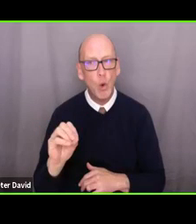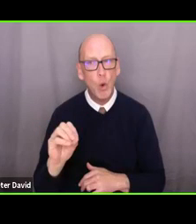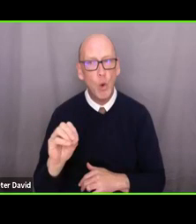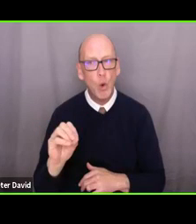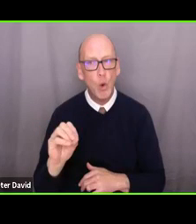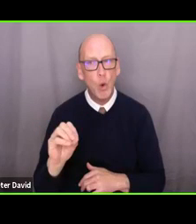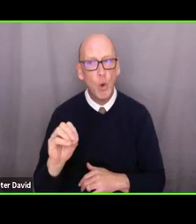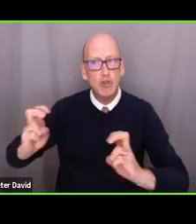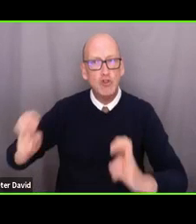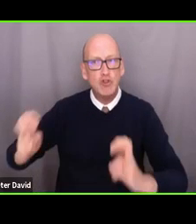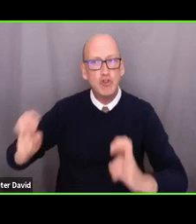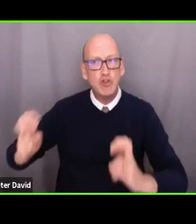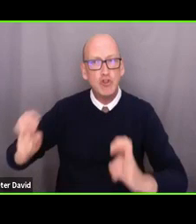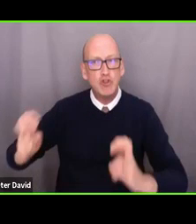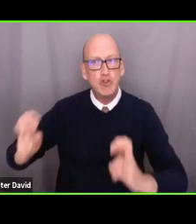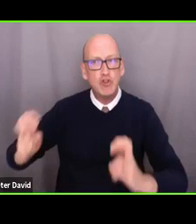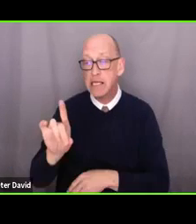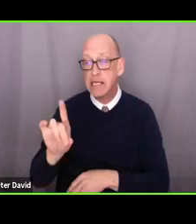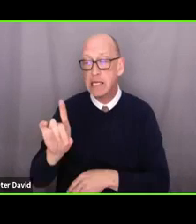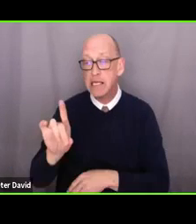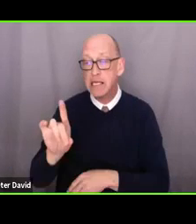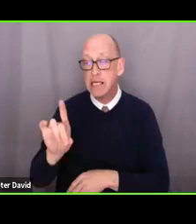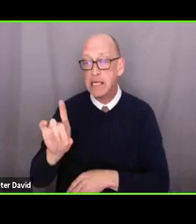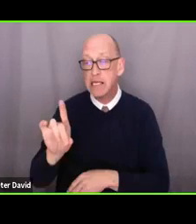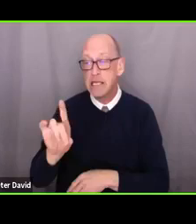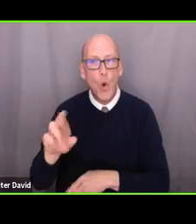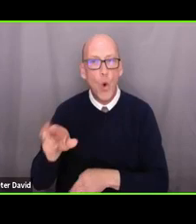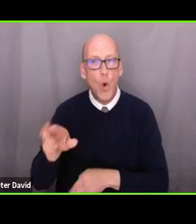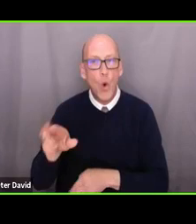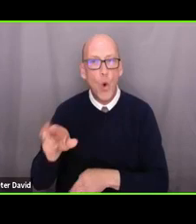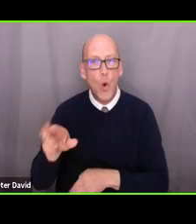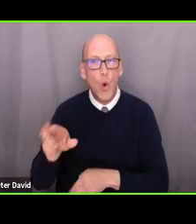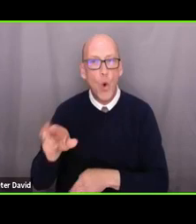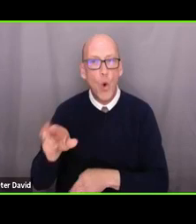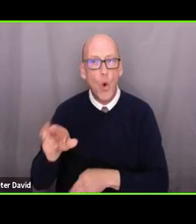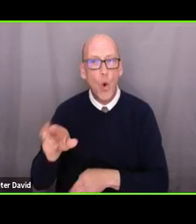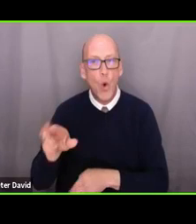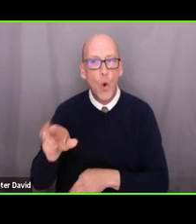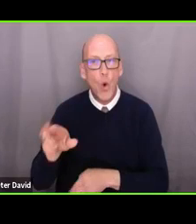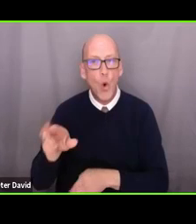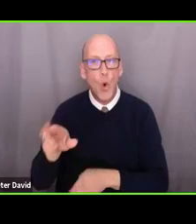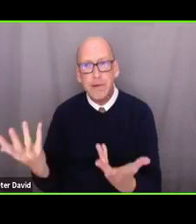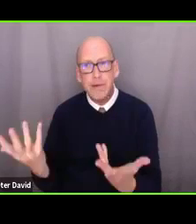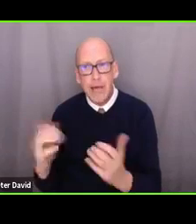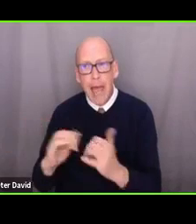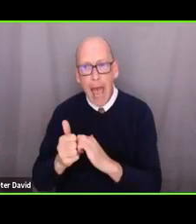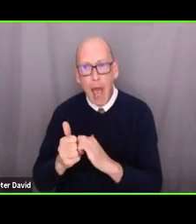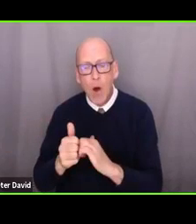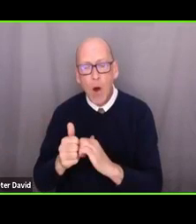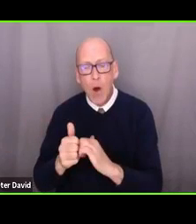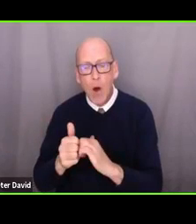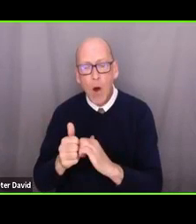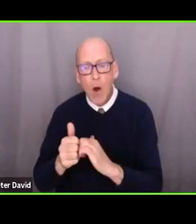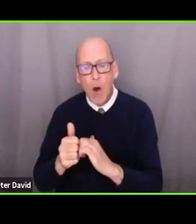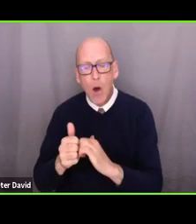that be regulated? Okay, so relative to patios, if you don't have a patio